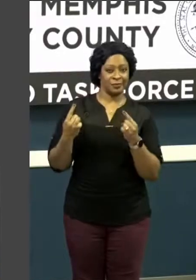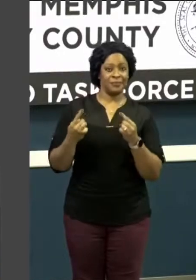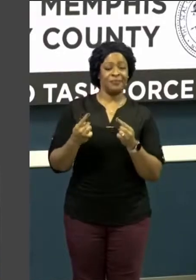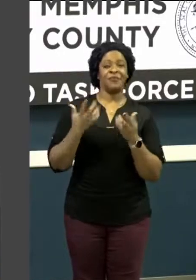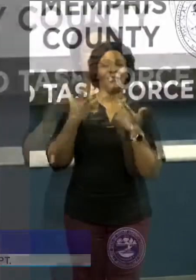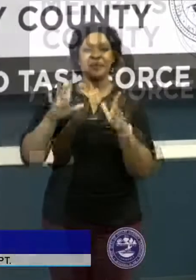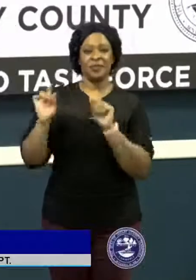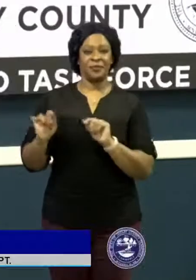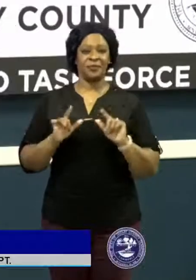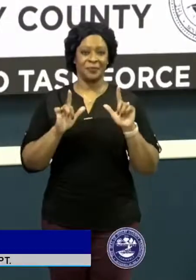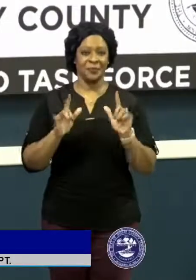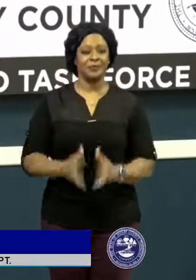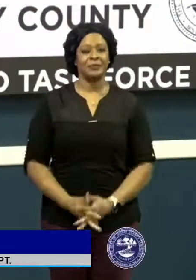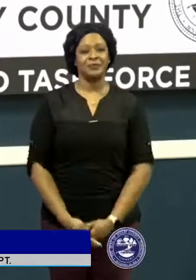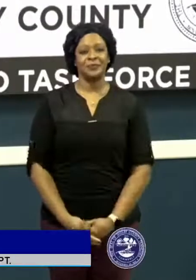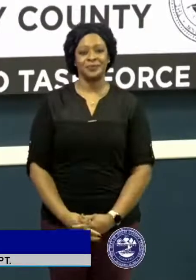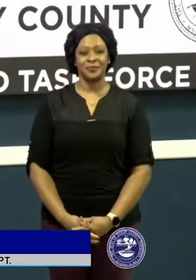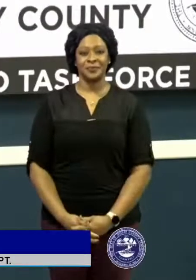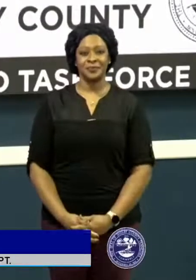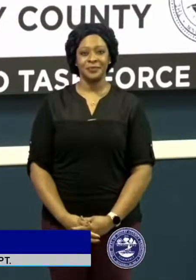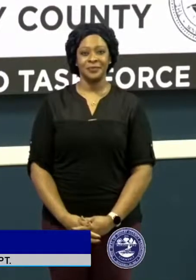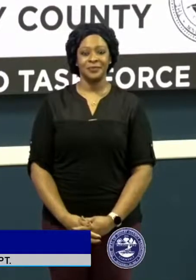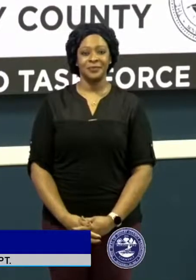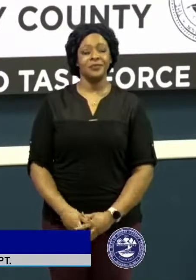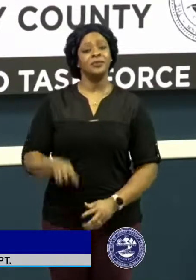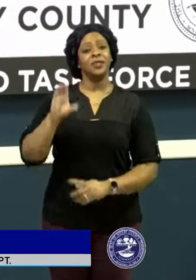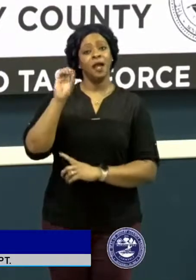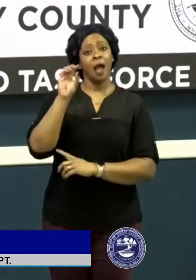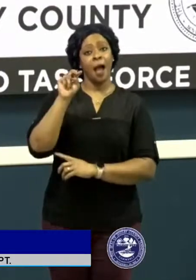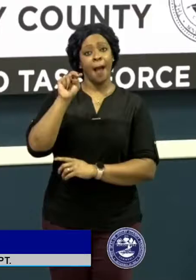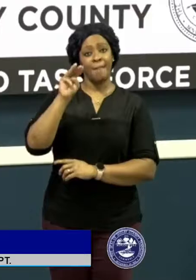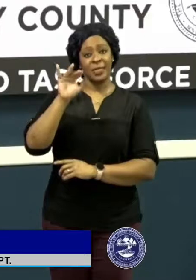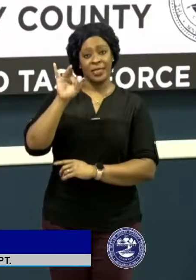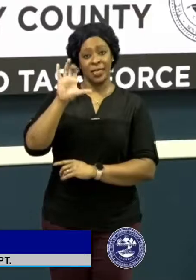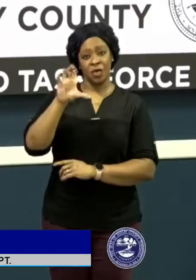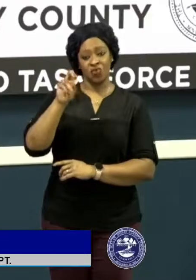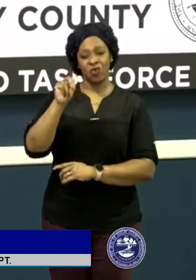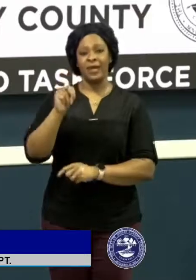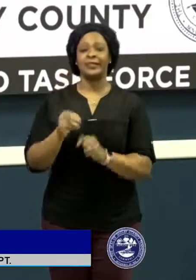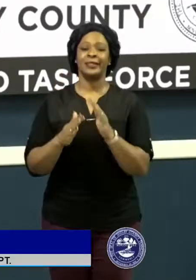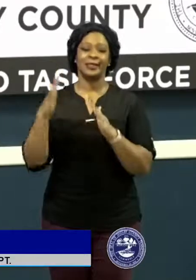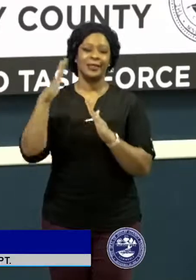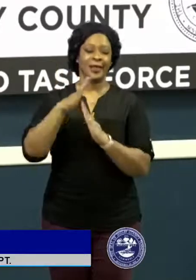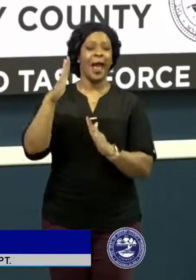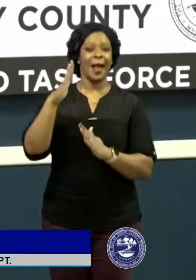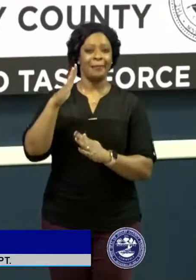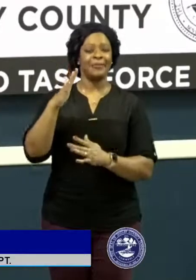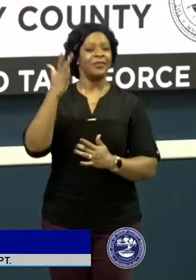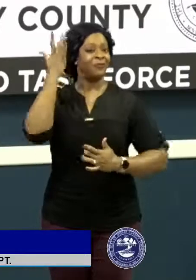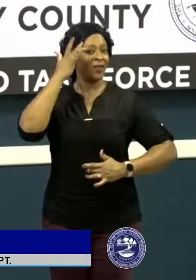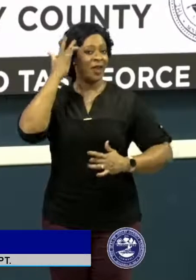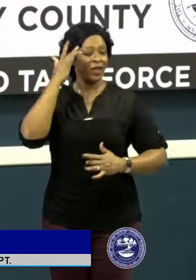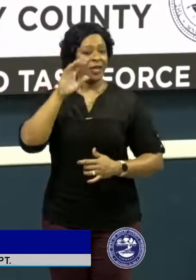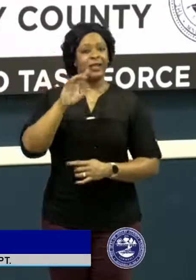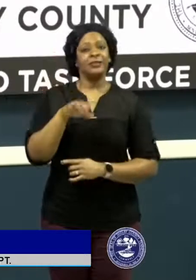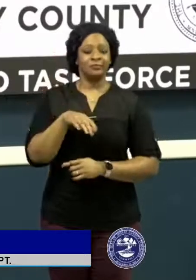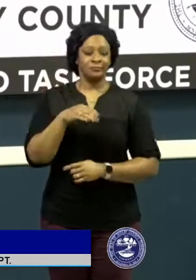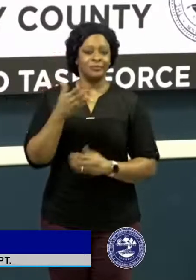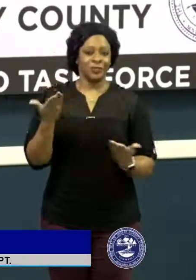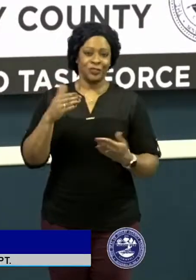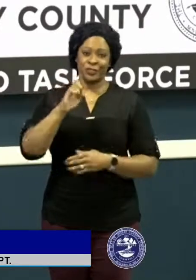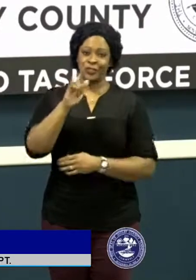of the slides. The Omicron variant is now the dominant strain of COVID-19 in Shelby